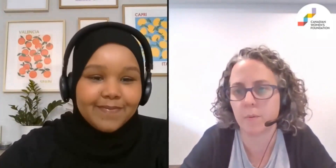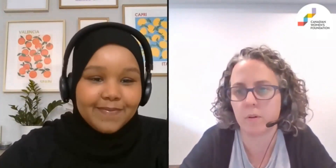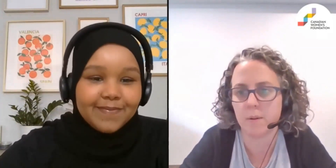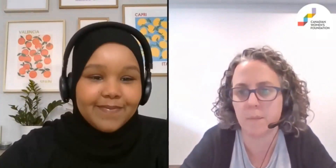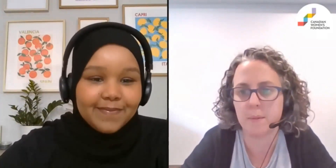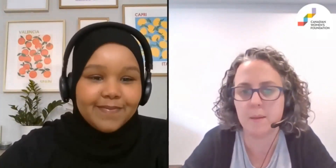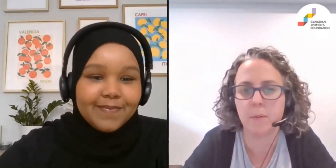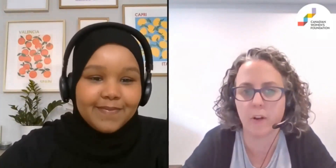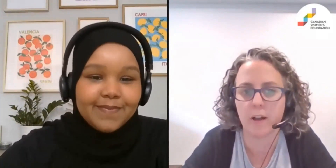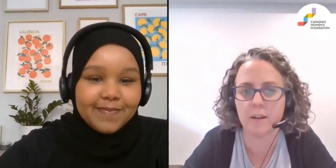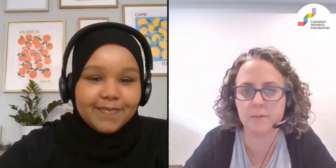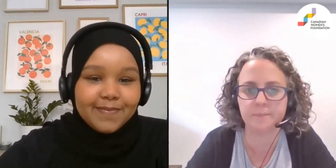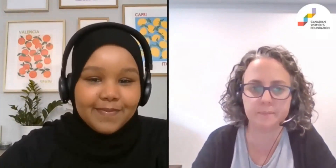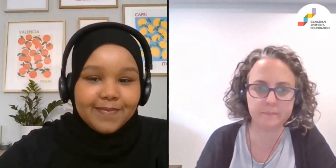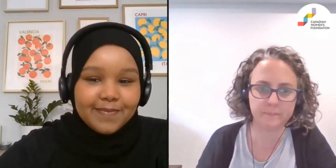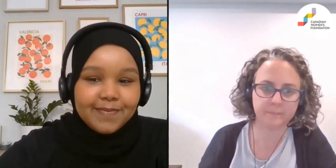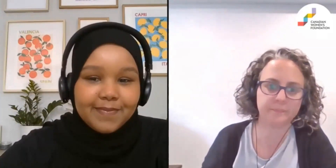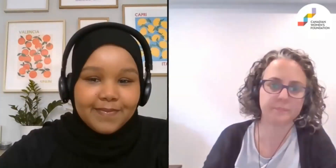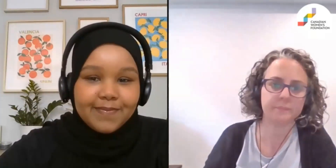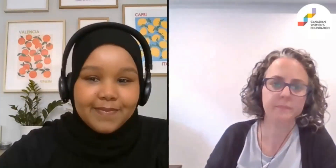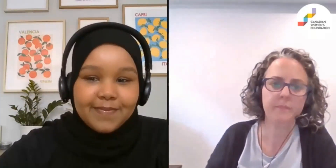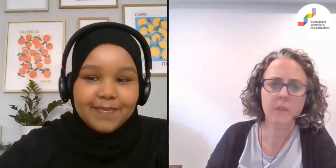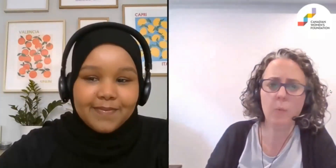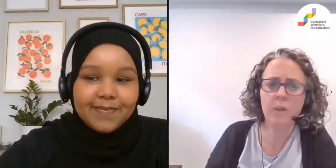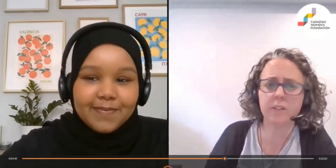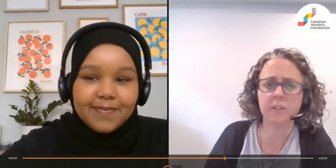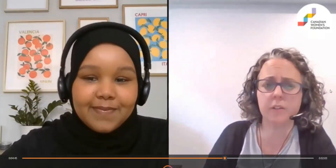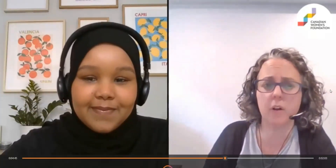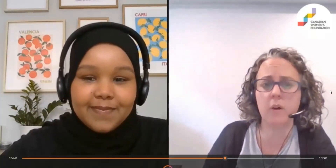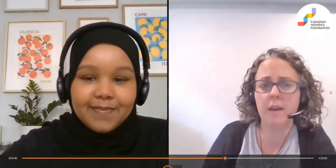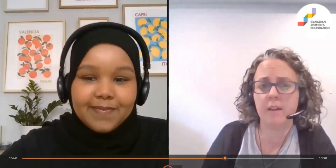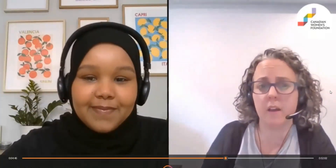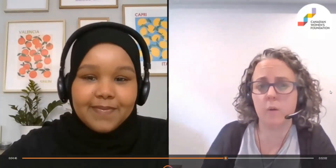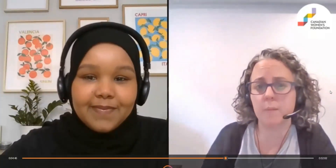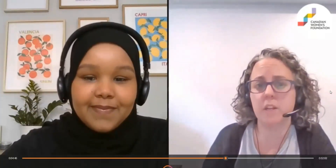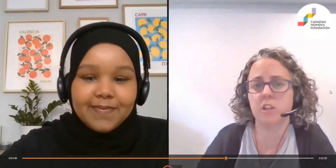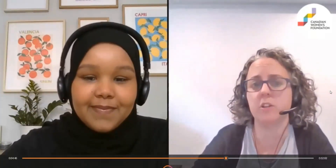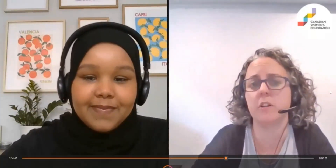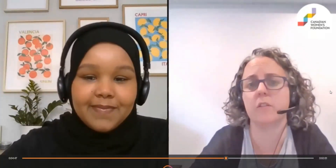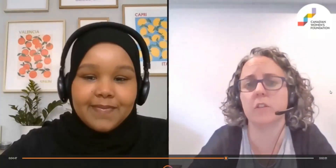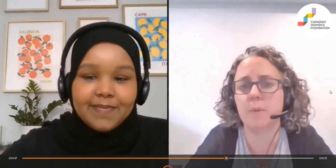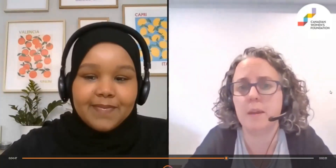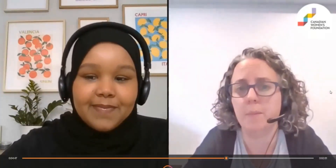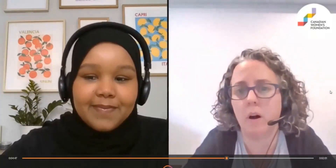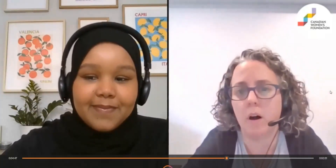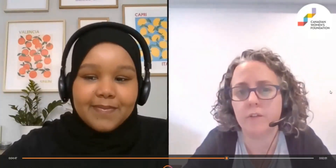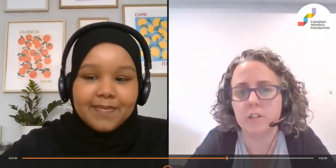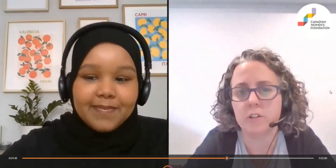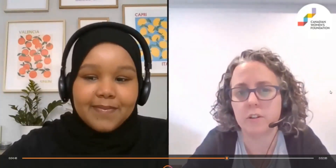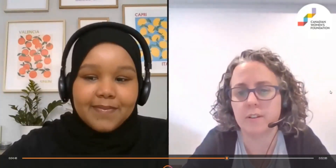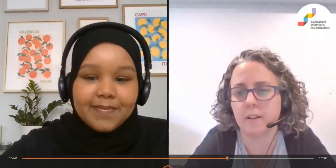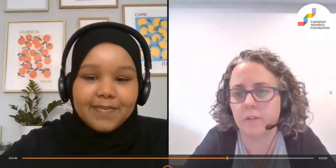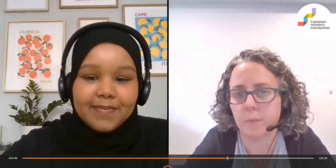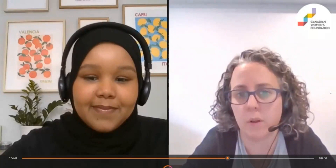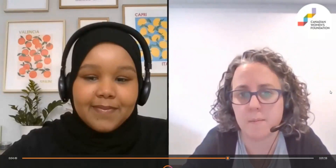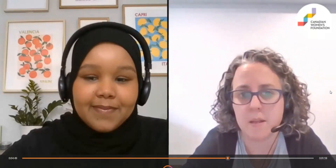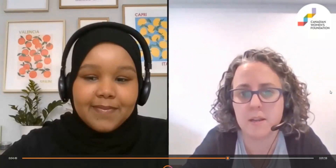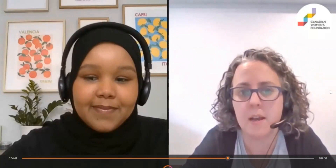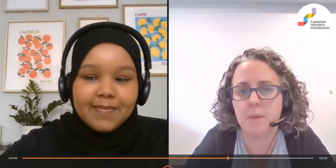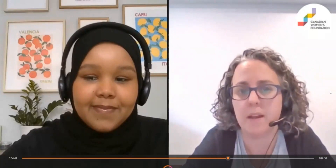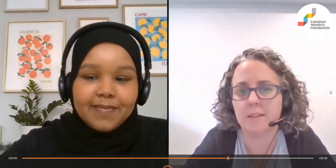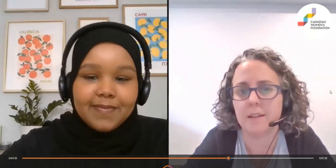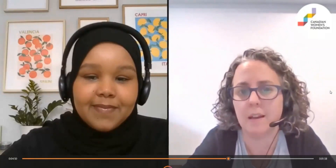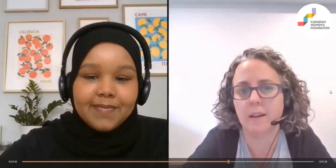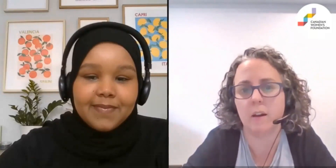benefit from the programming being provided. We also know that women and gender diverse people often turn to